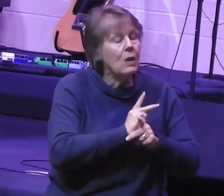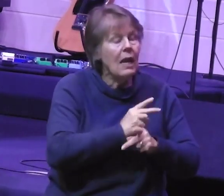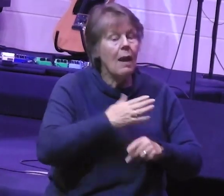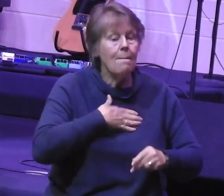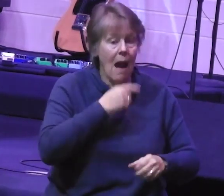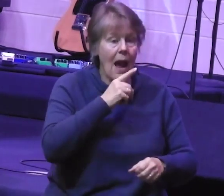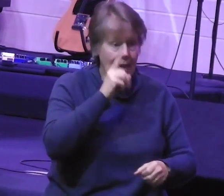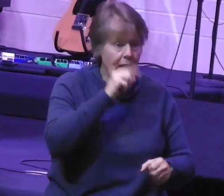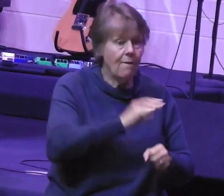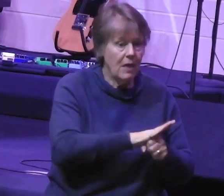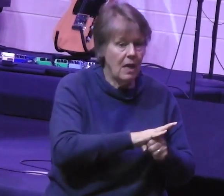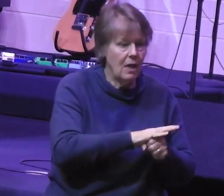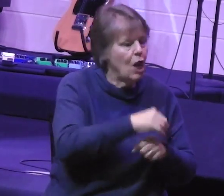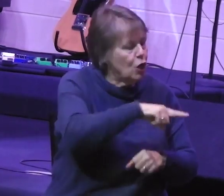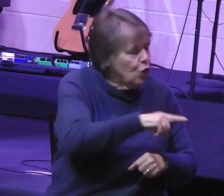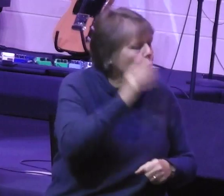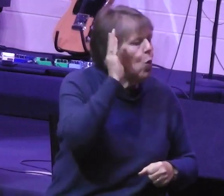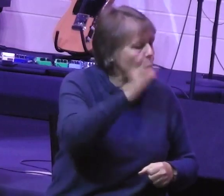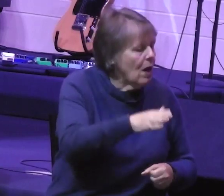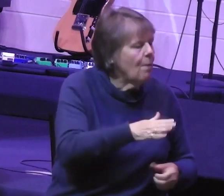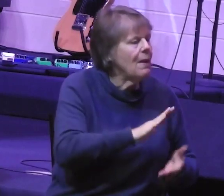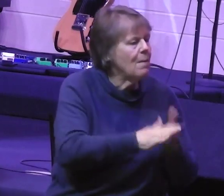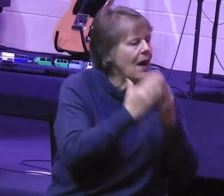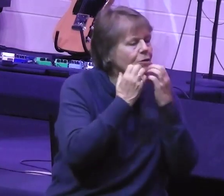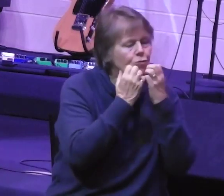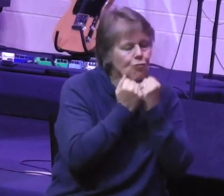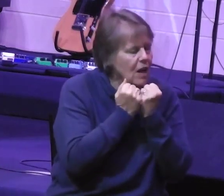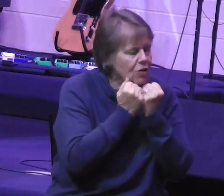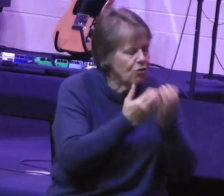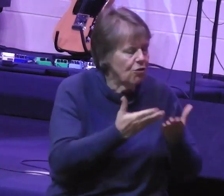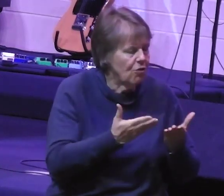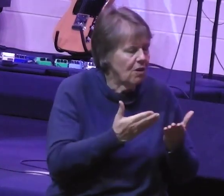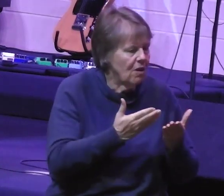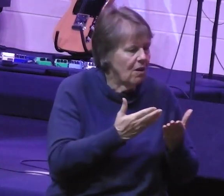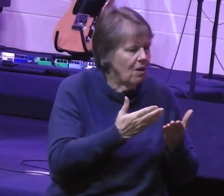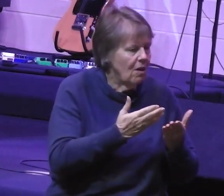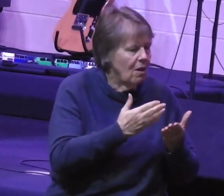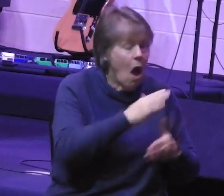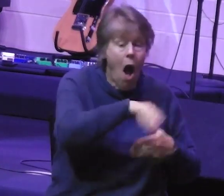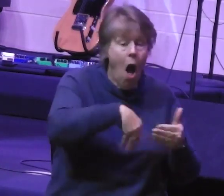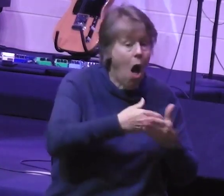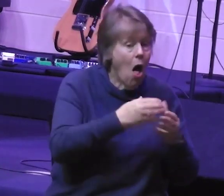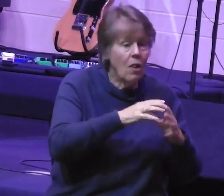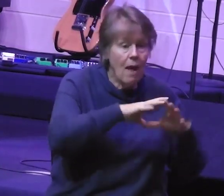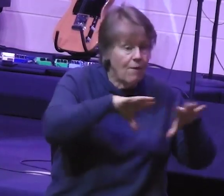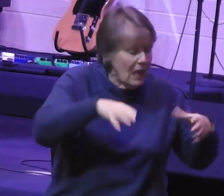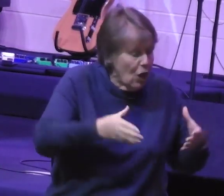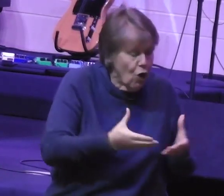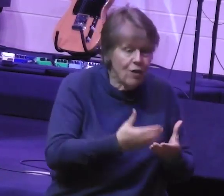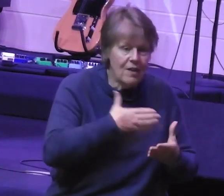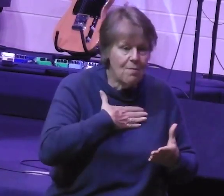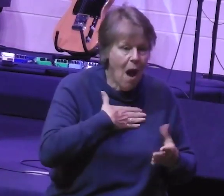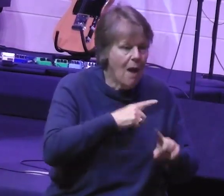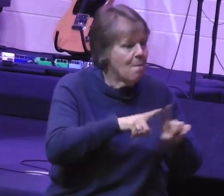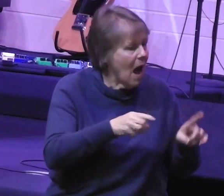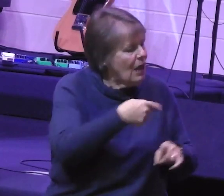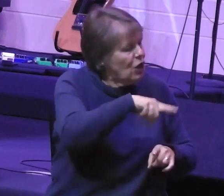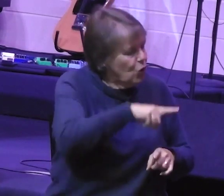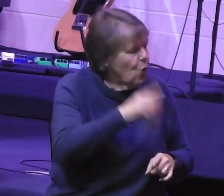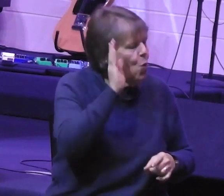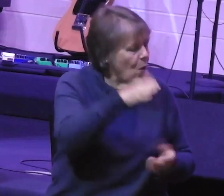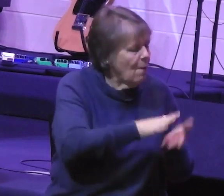will be my treasured possession. Although the whole earth is mine, you will be for me a kingdom of